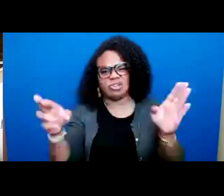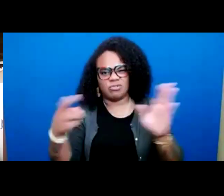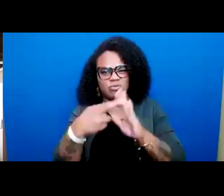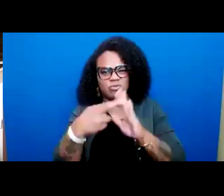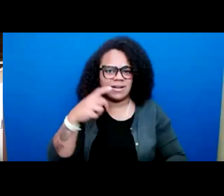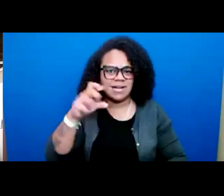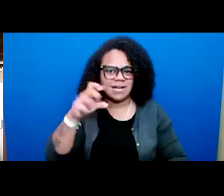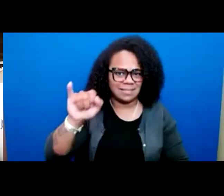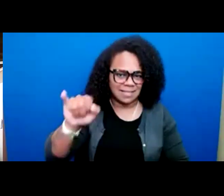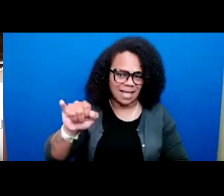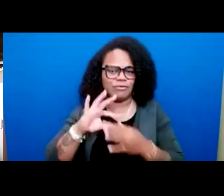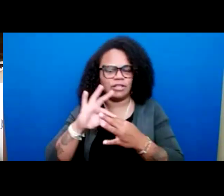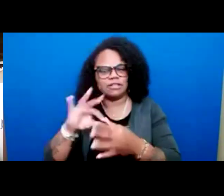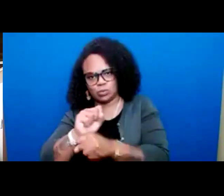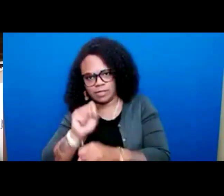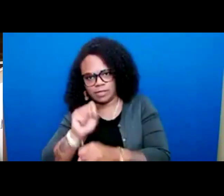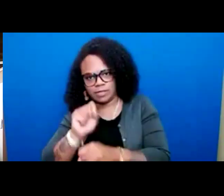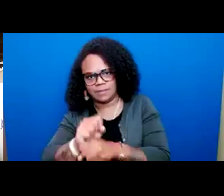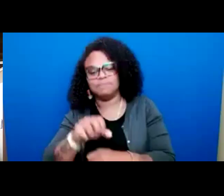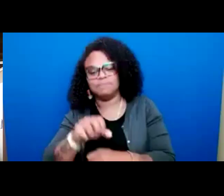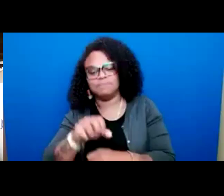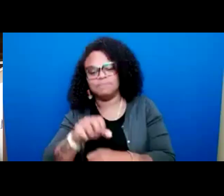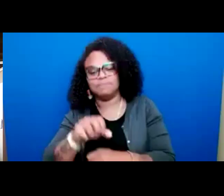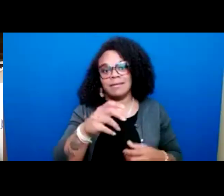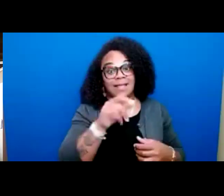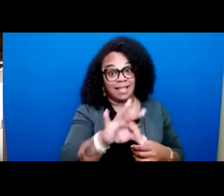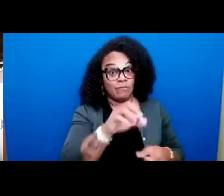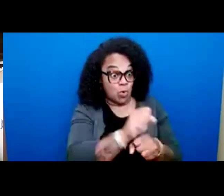in work. The SSI benefit does go down as earnings go up.